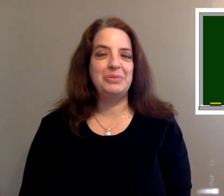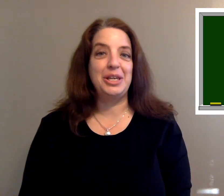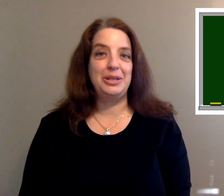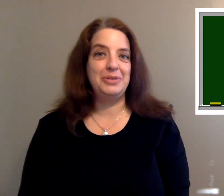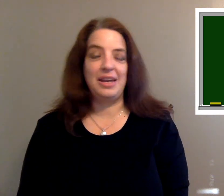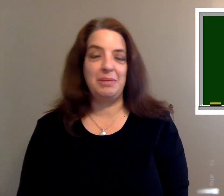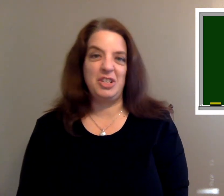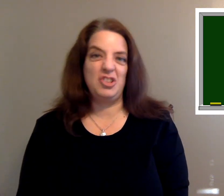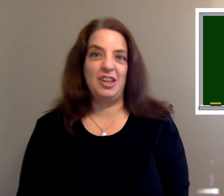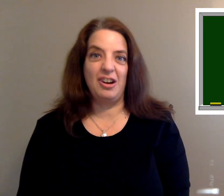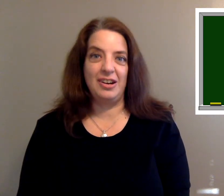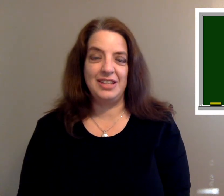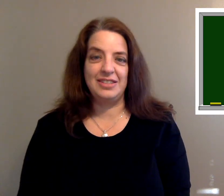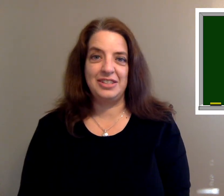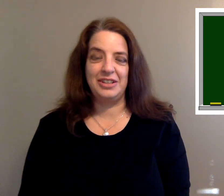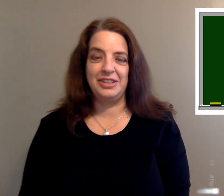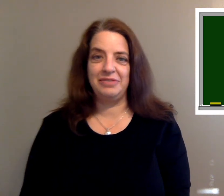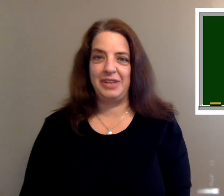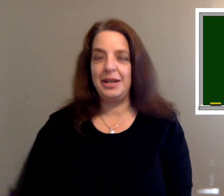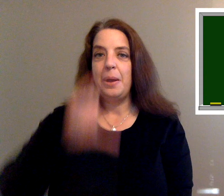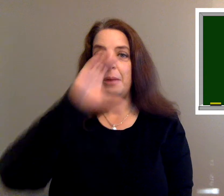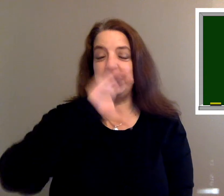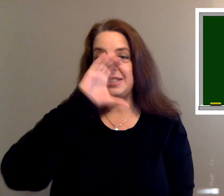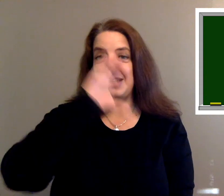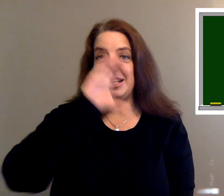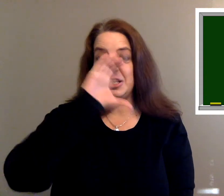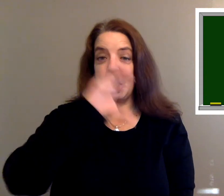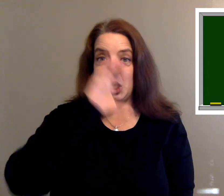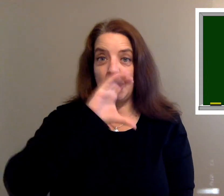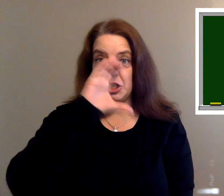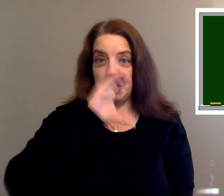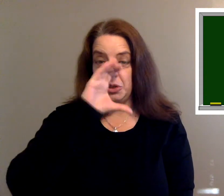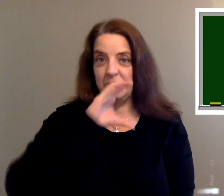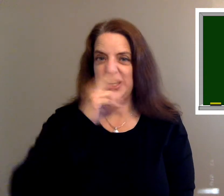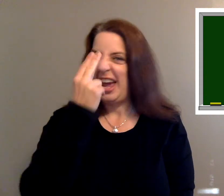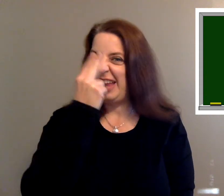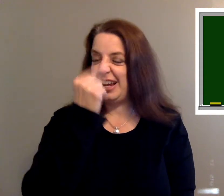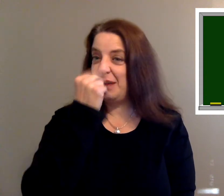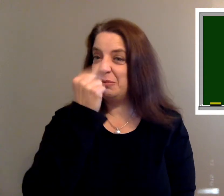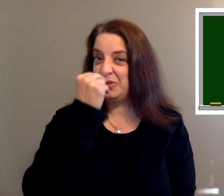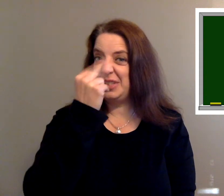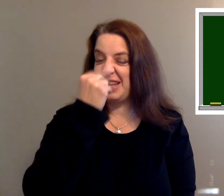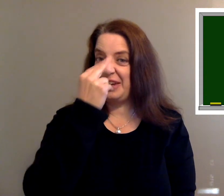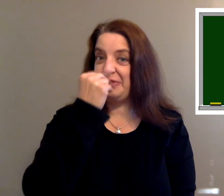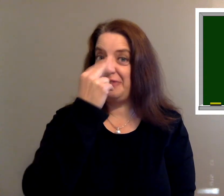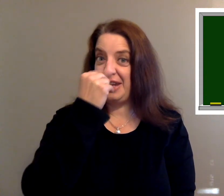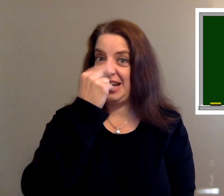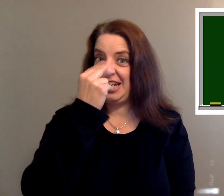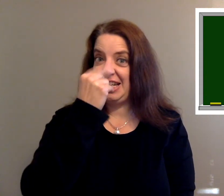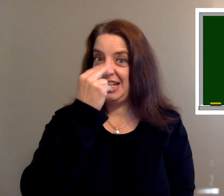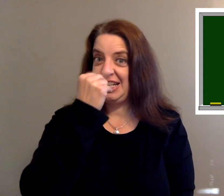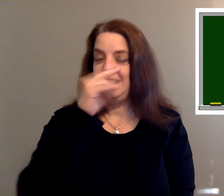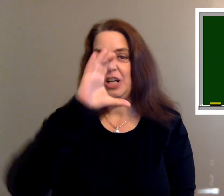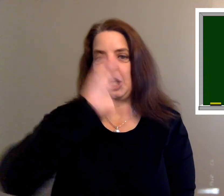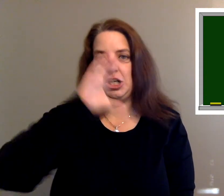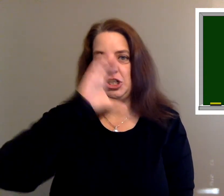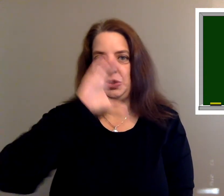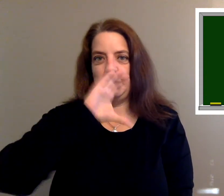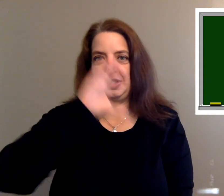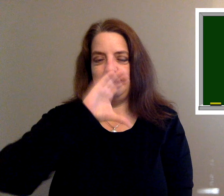use animation that aren't necessarily funny, but the sign is cartoons, and that comes from the sign funny. Cartoons. So